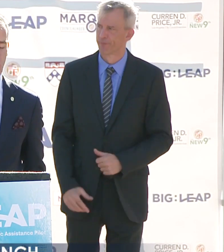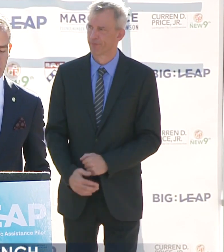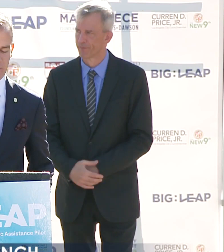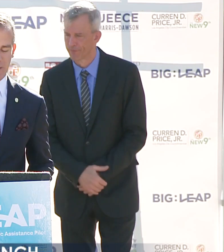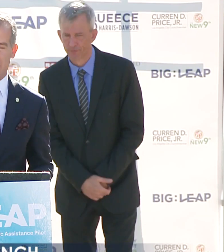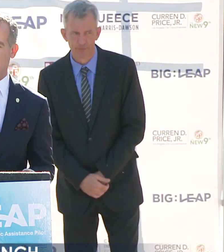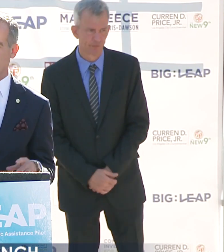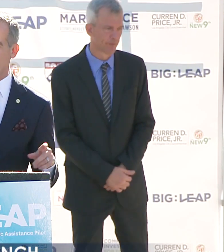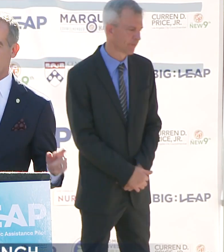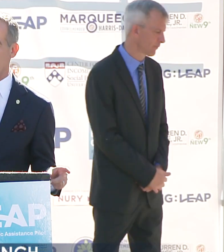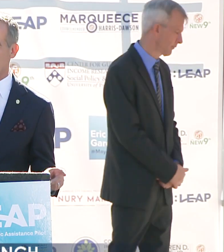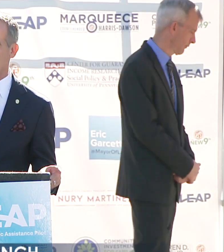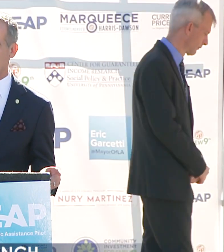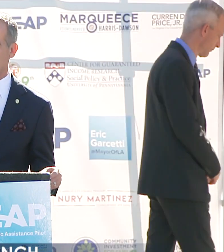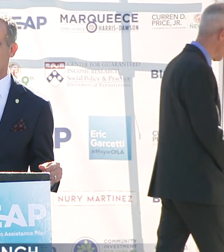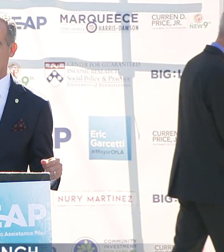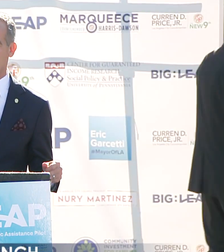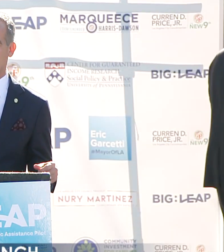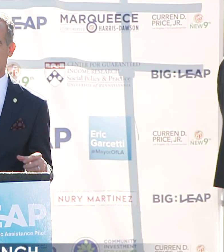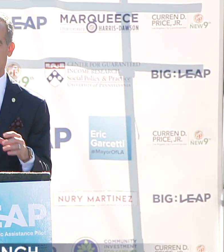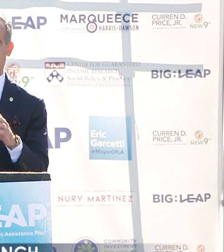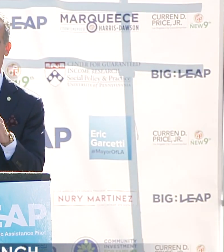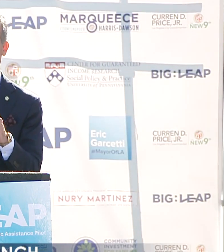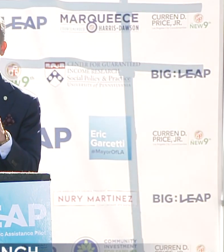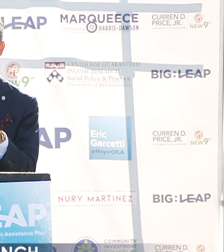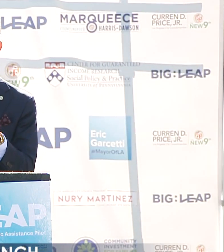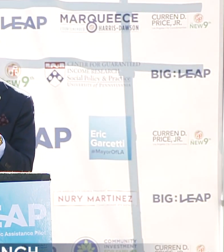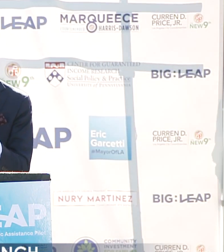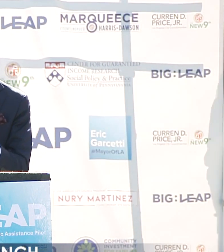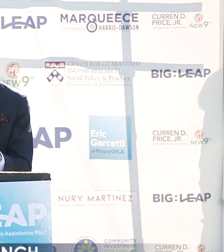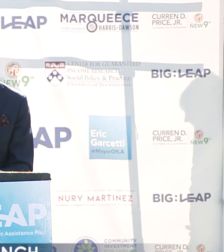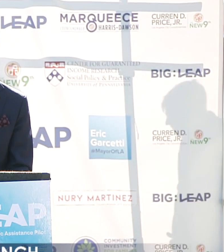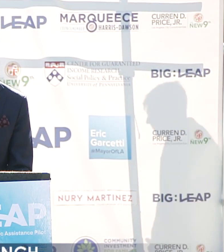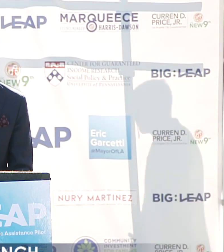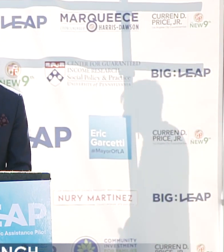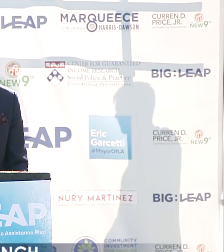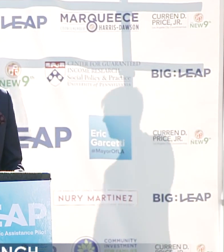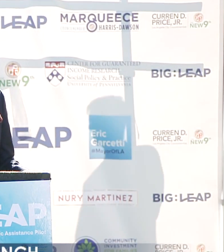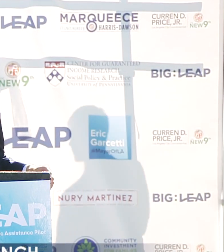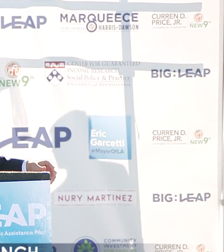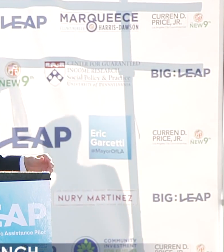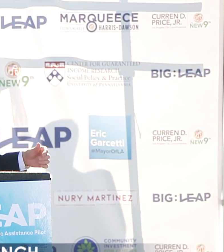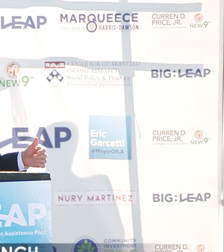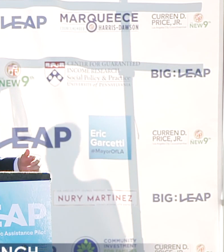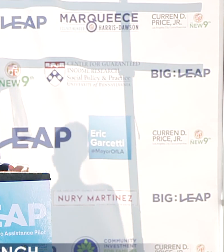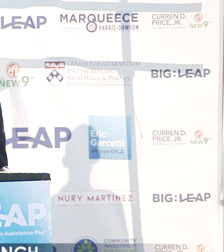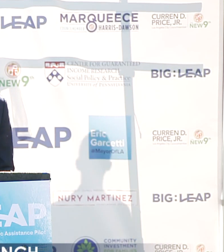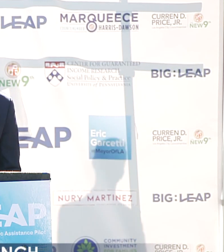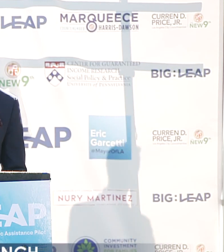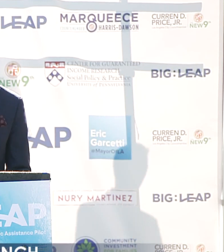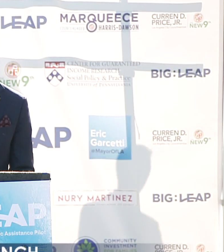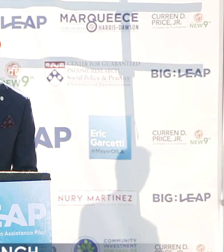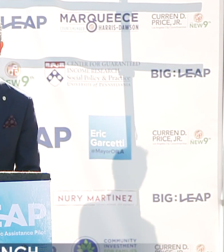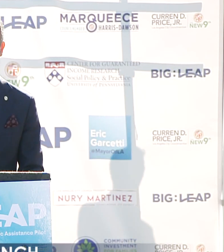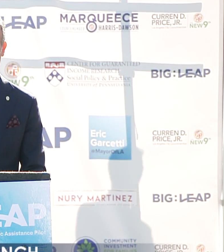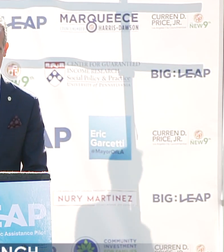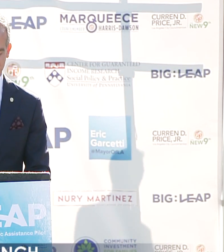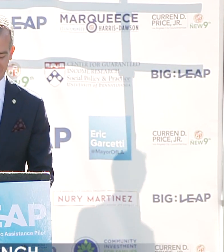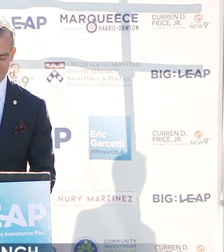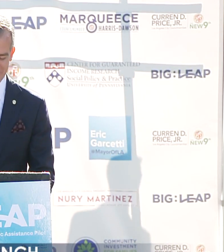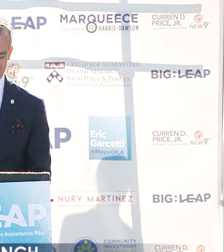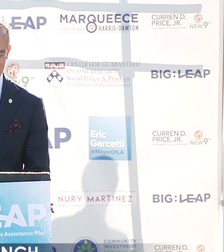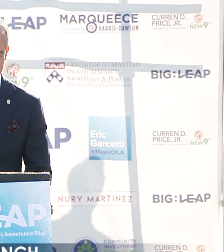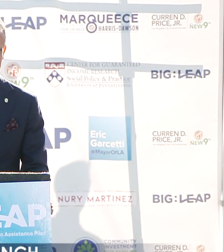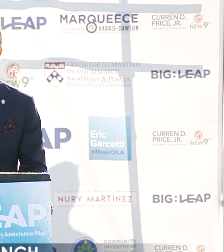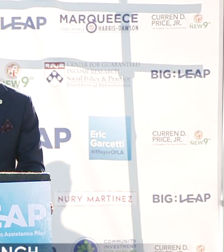días a todos. And I know there's a council meeting, so if the council members leave, it does not reflect their support of this. We wouldn't do this without them, but there's a little thing called a quorum